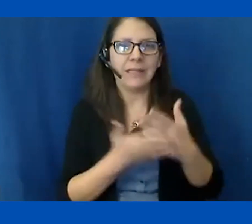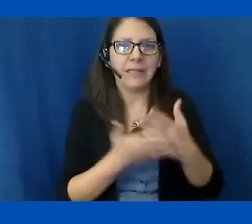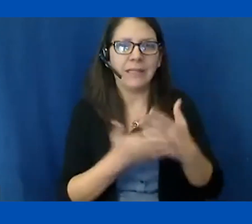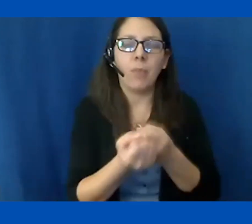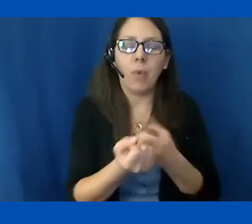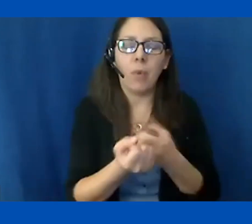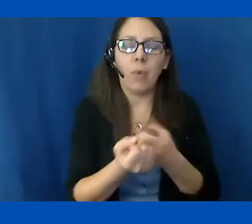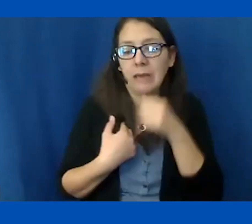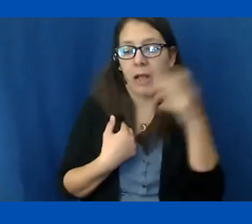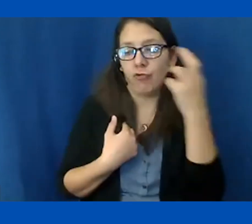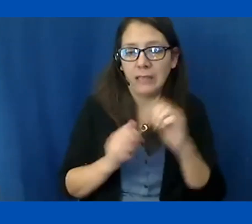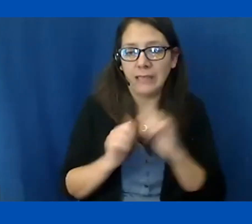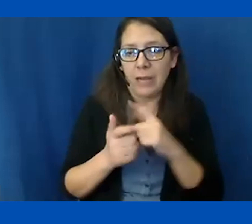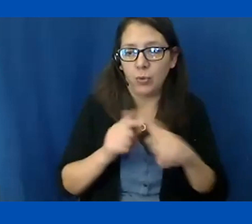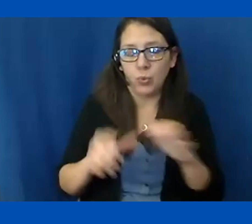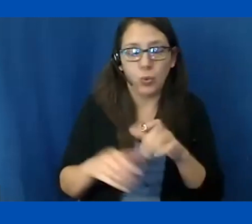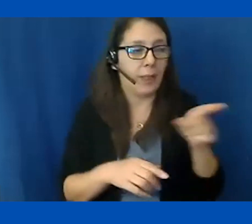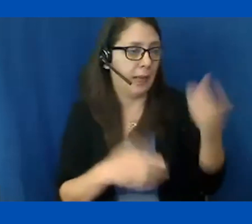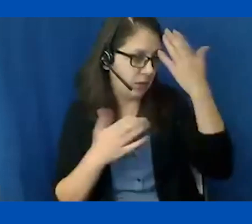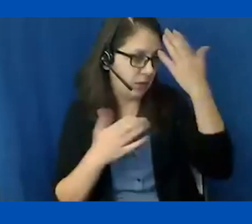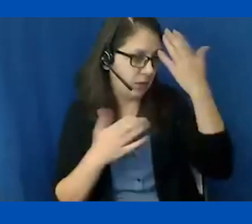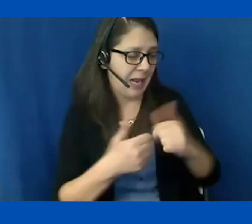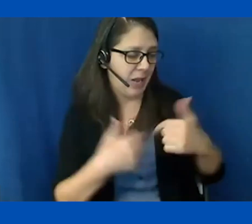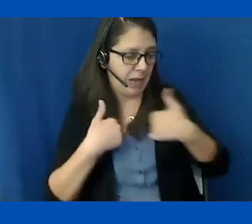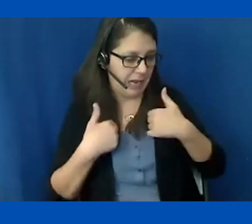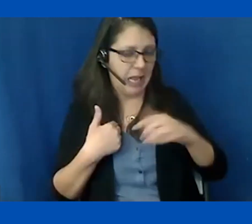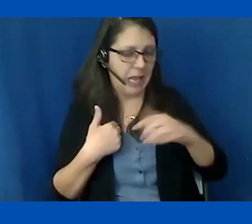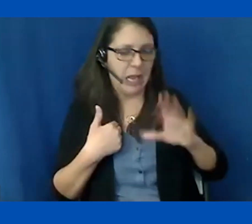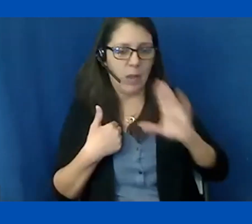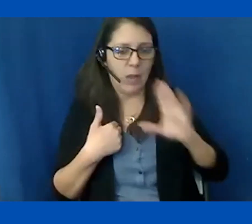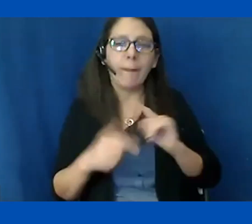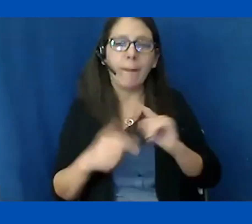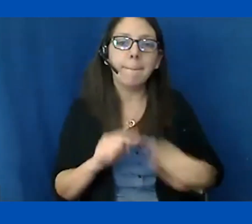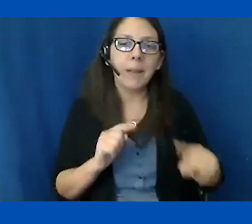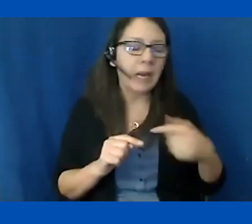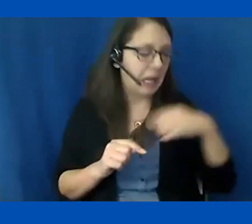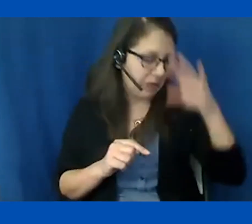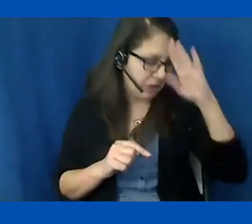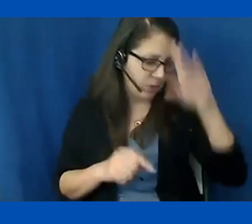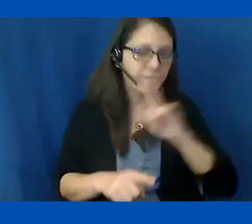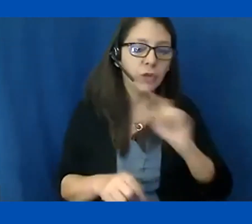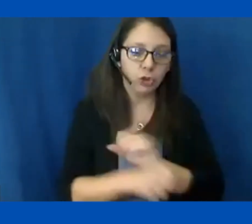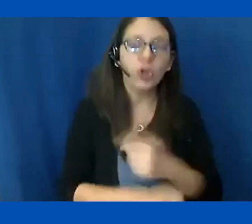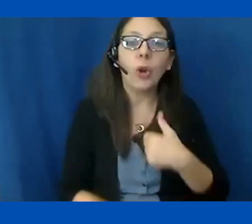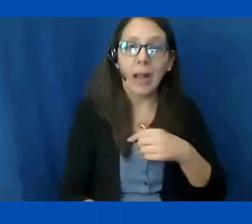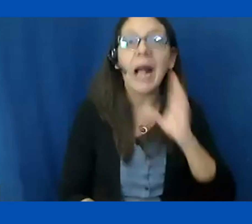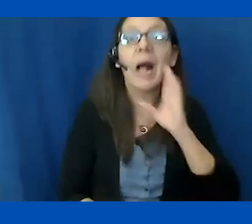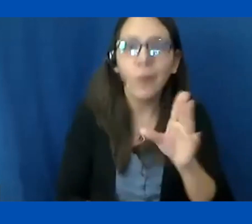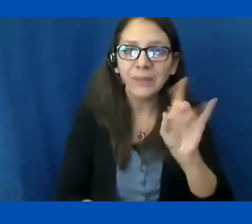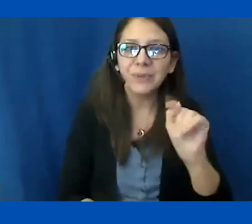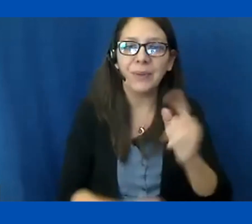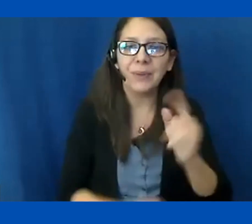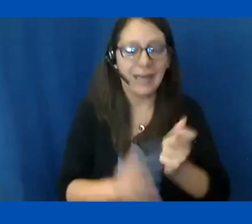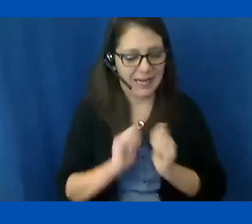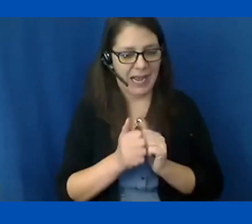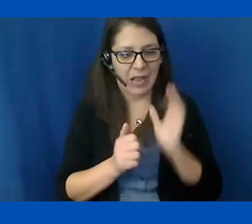and they told me that they didn't know how I was going to do it. But one thing I knew for sure was that I was going to do it. You know, we didn't know how it was going to happen,